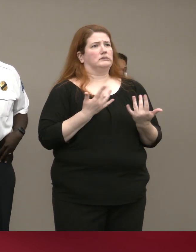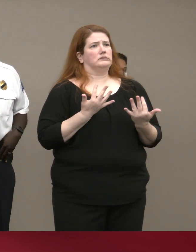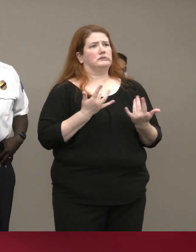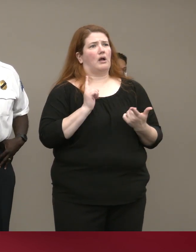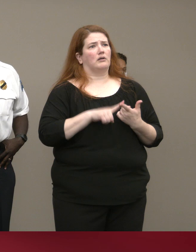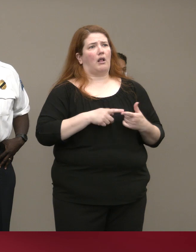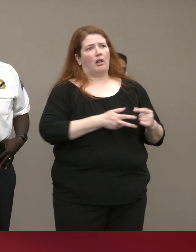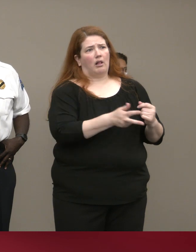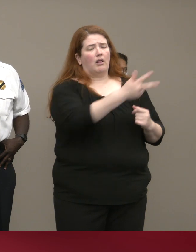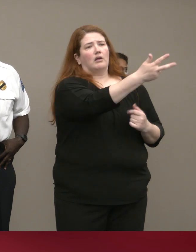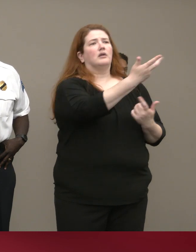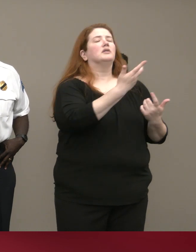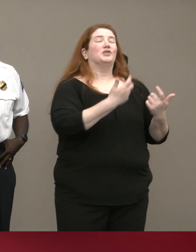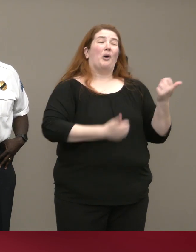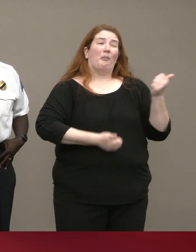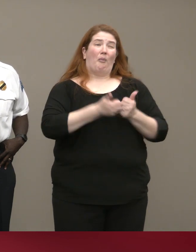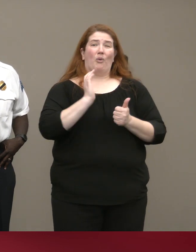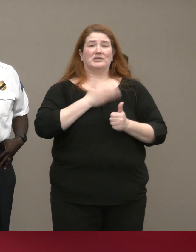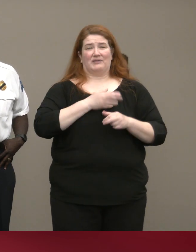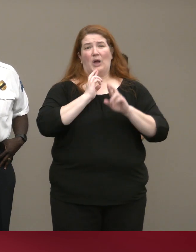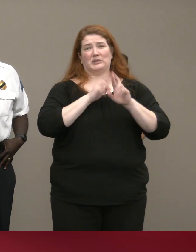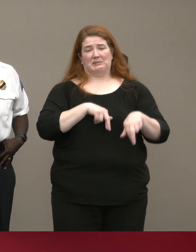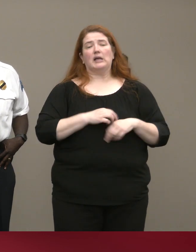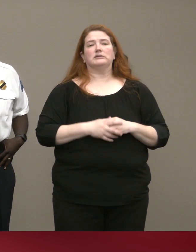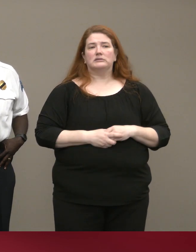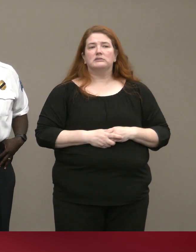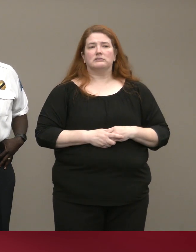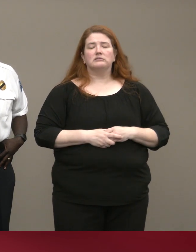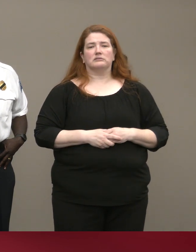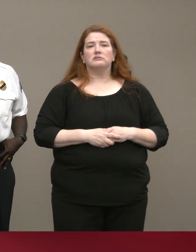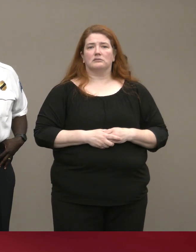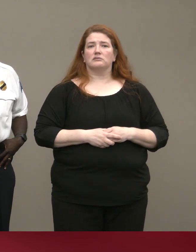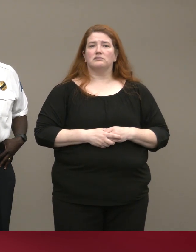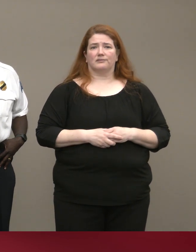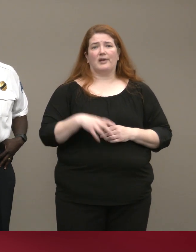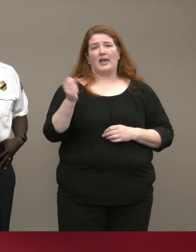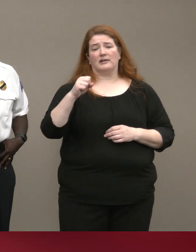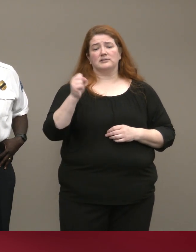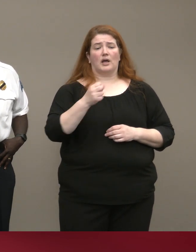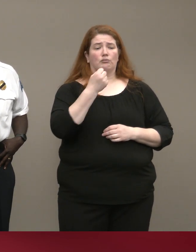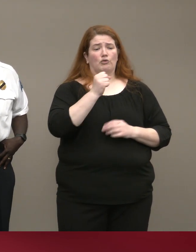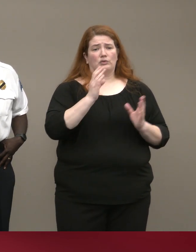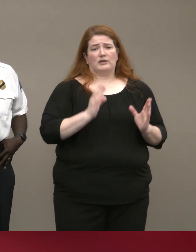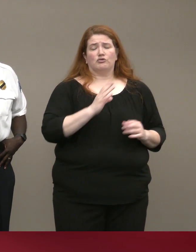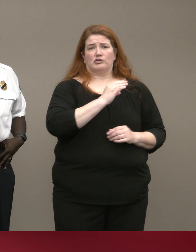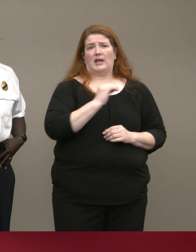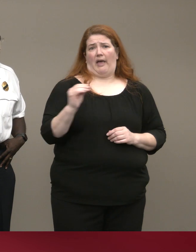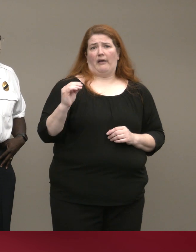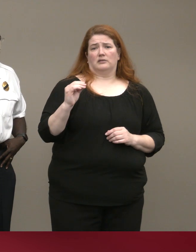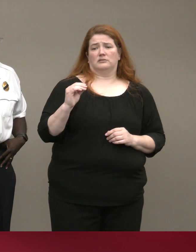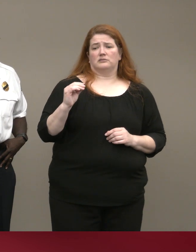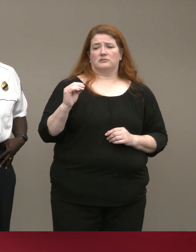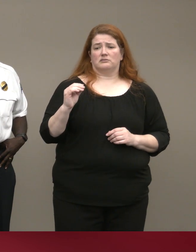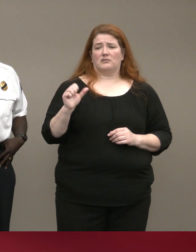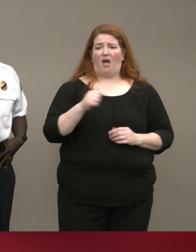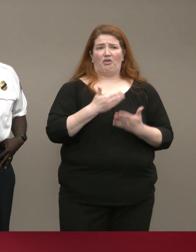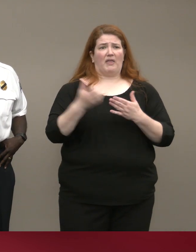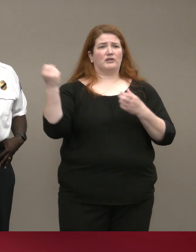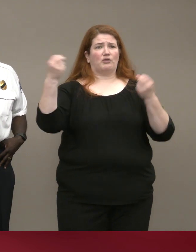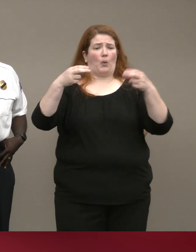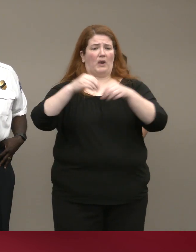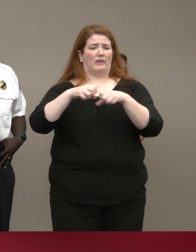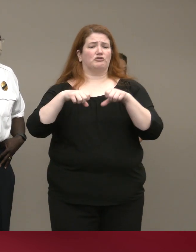say on most of our responses, we were delayed because of the protesters and because of other things that were thrown in the street.